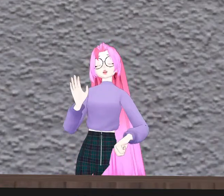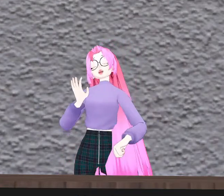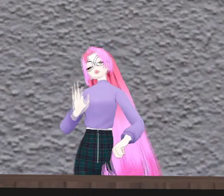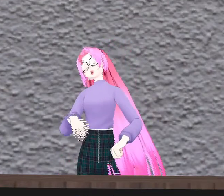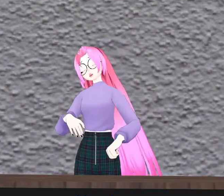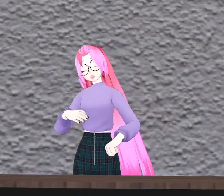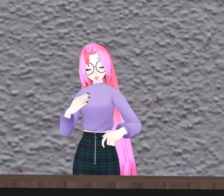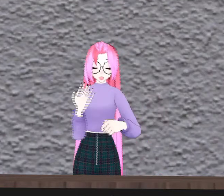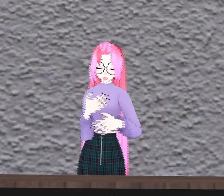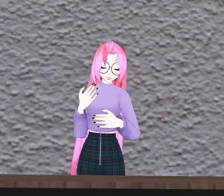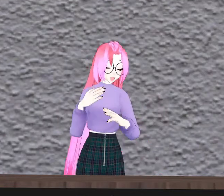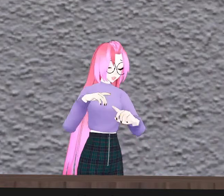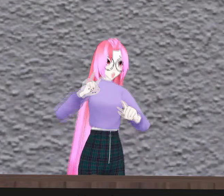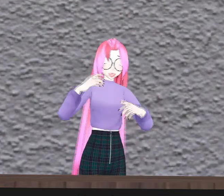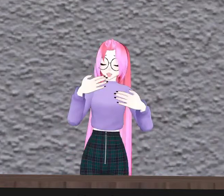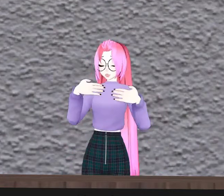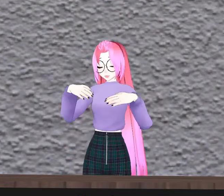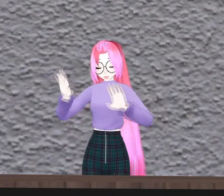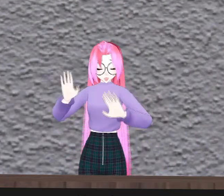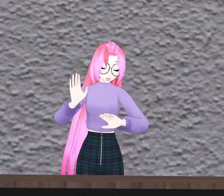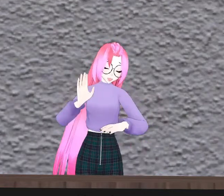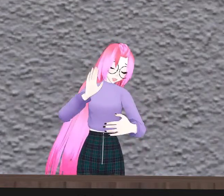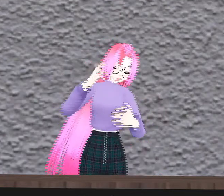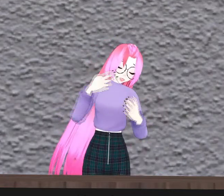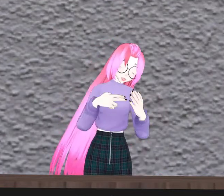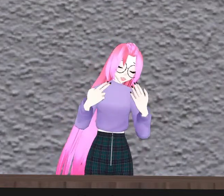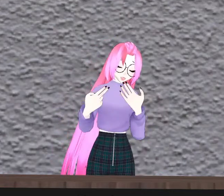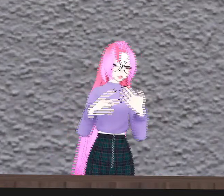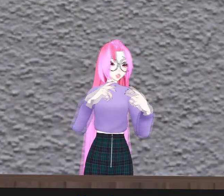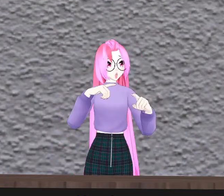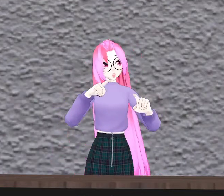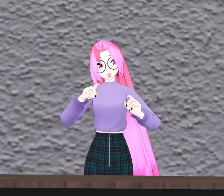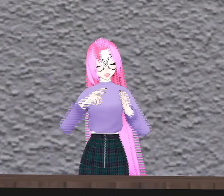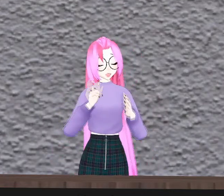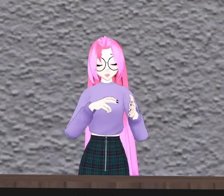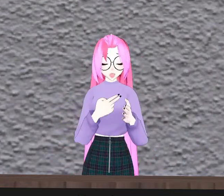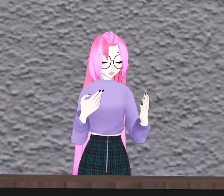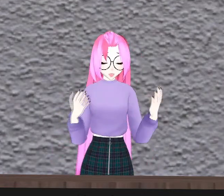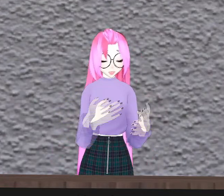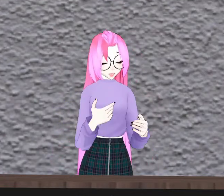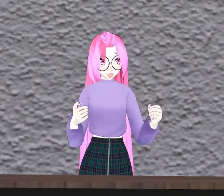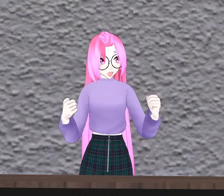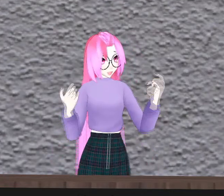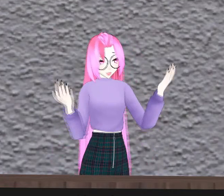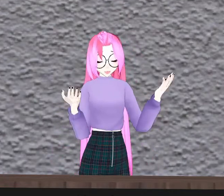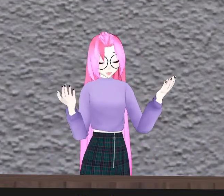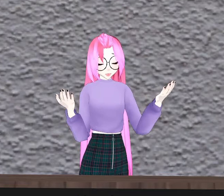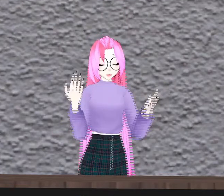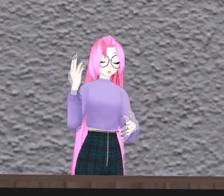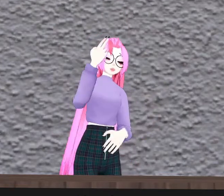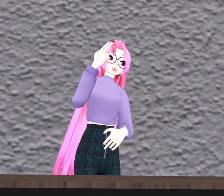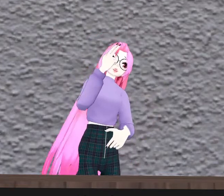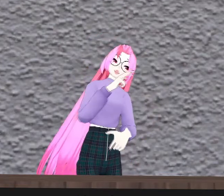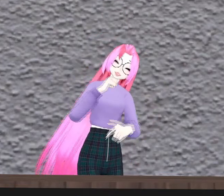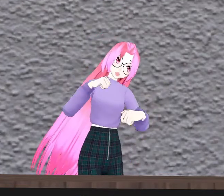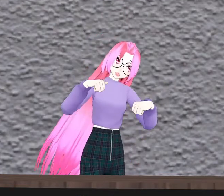like, oh, it was so annoying, right? Anyways, after that, I decided to make some toast. But then the butter was gone, and I'm like, what's going on? And then I realized I